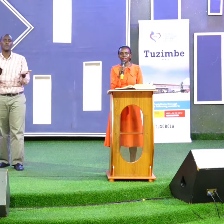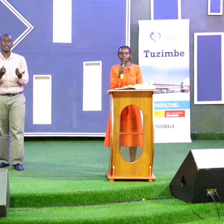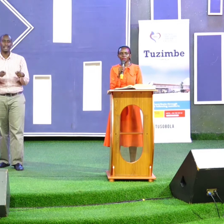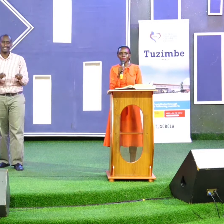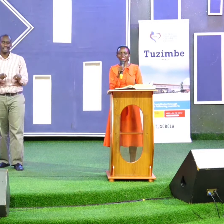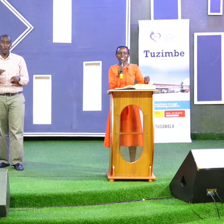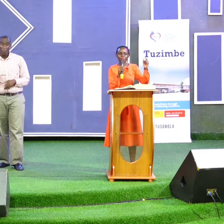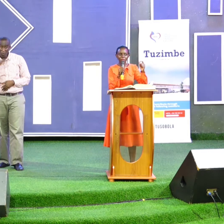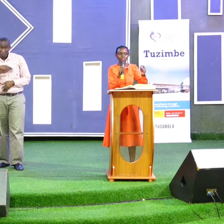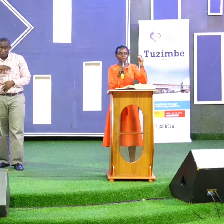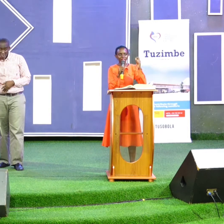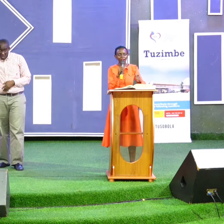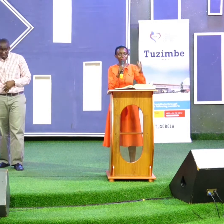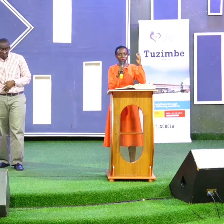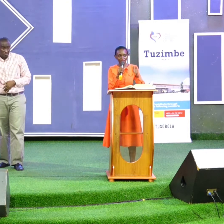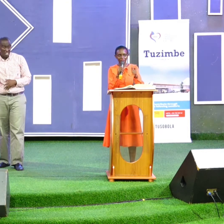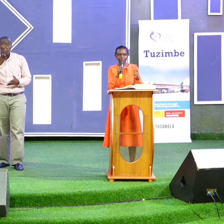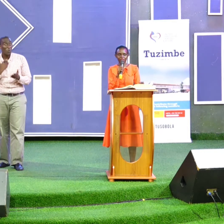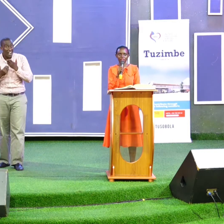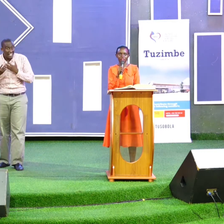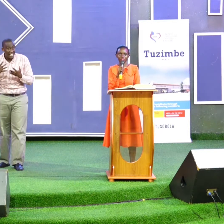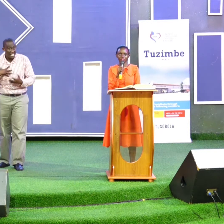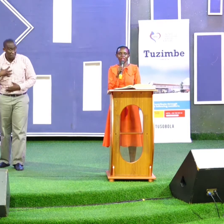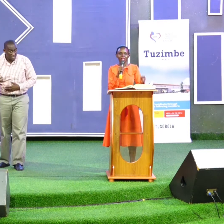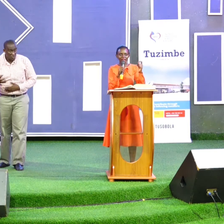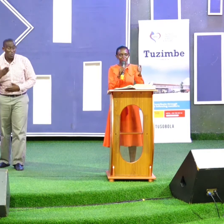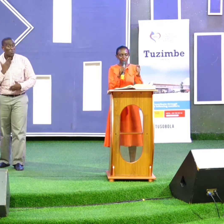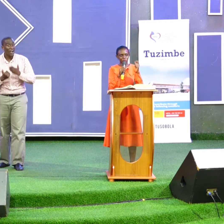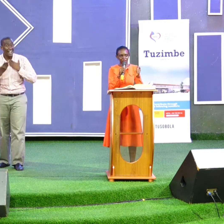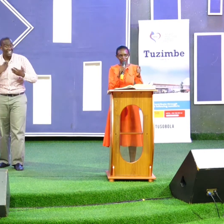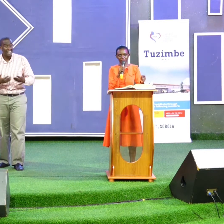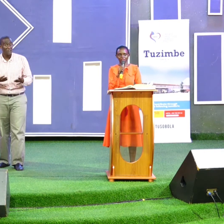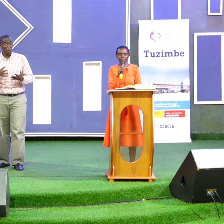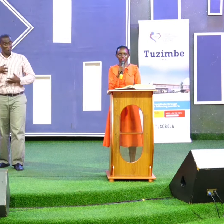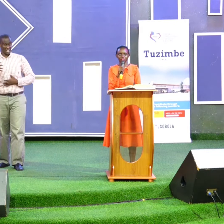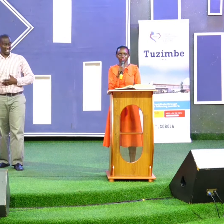somewhere. But this spirit of the love of wealth, loving